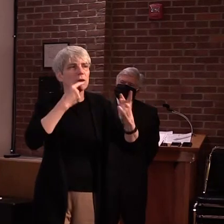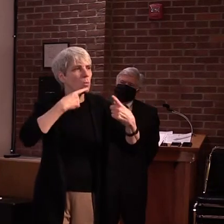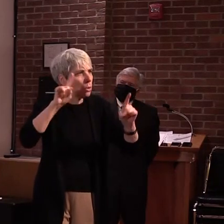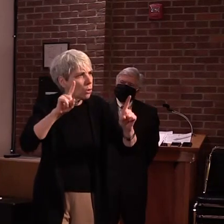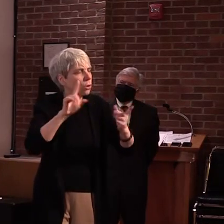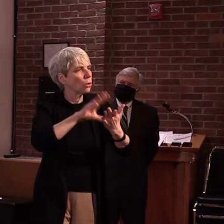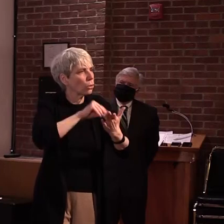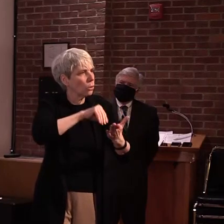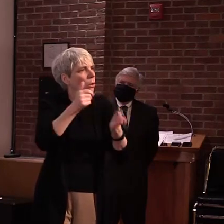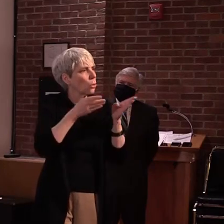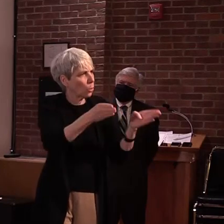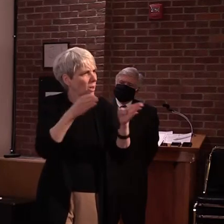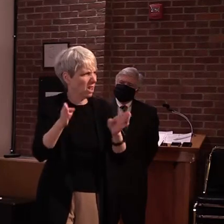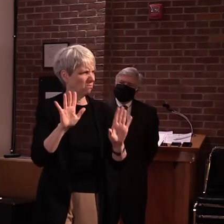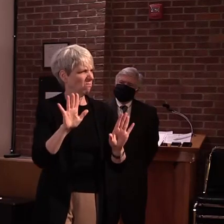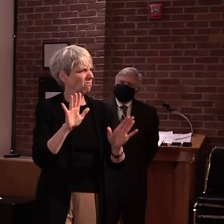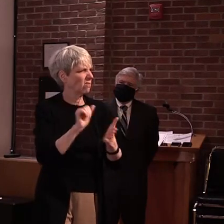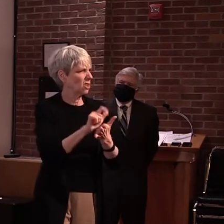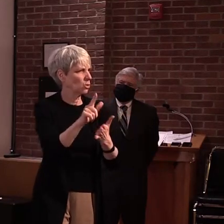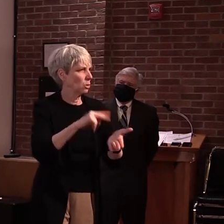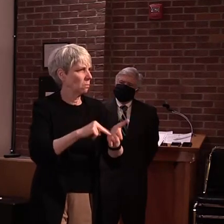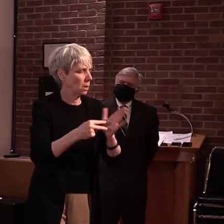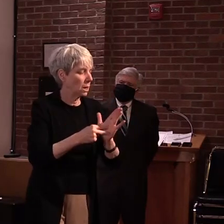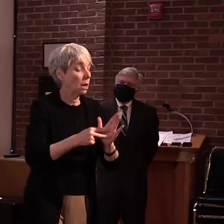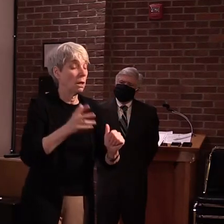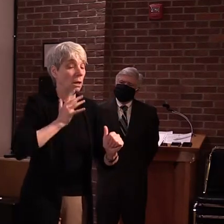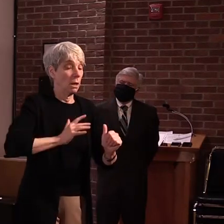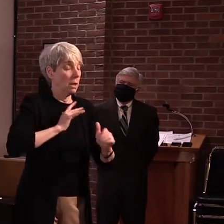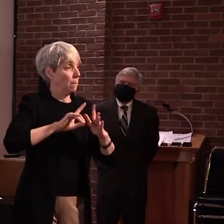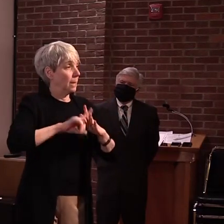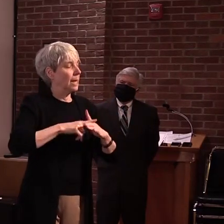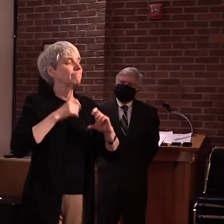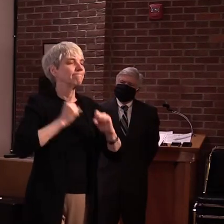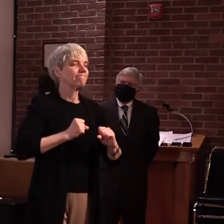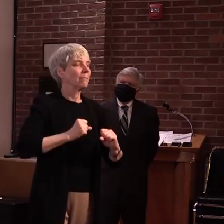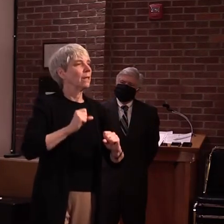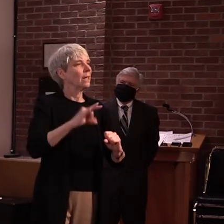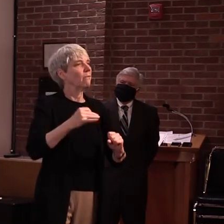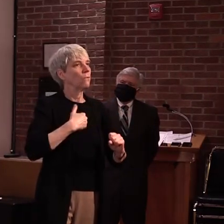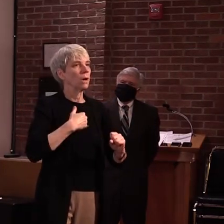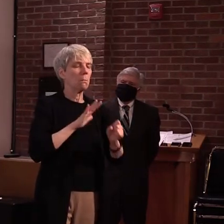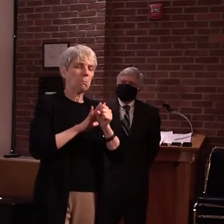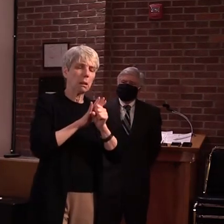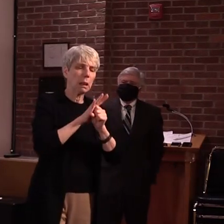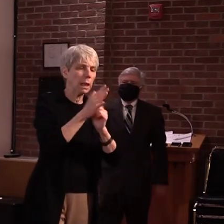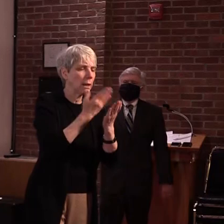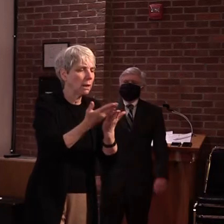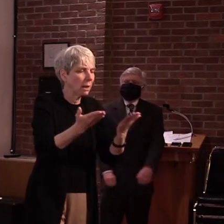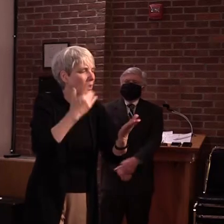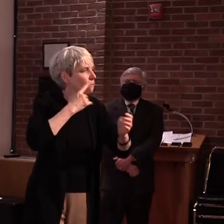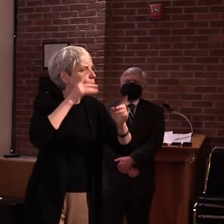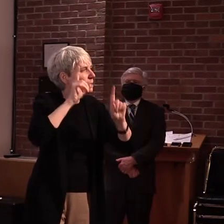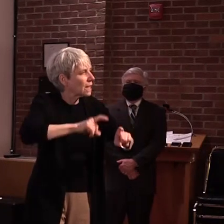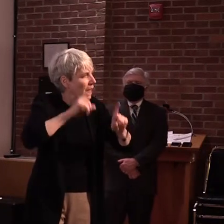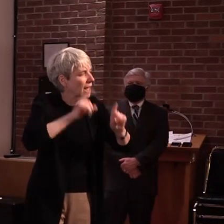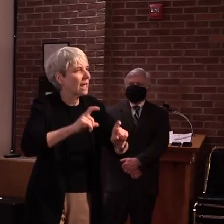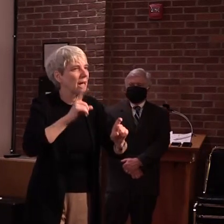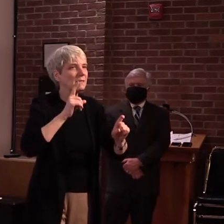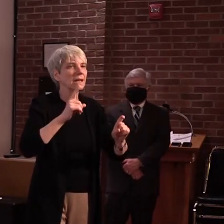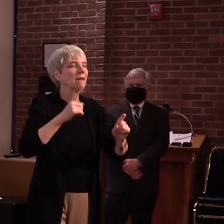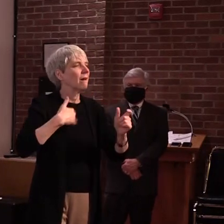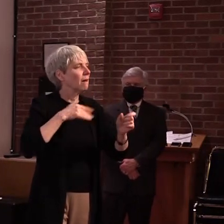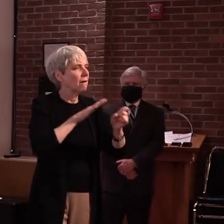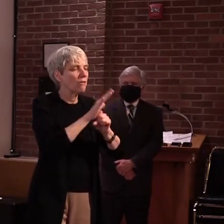better. Certainly, if we, in the beginning, if we'd had better testing and tracing, we might not have even had the